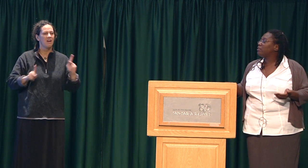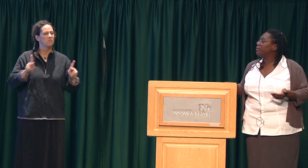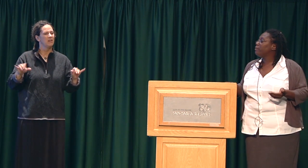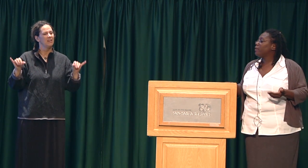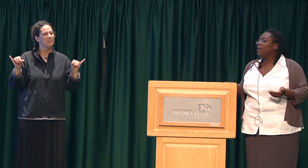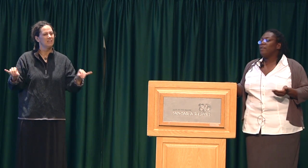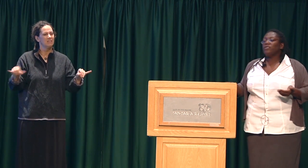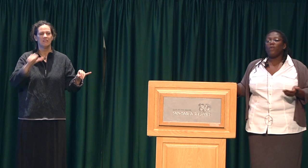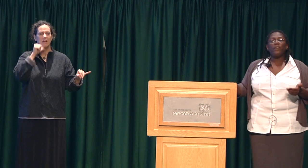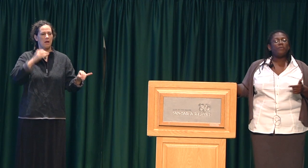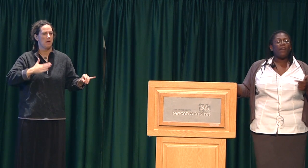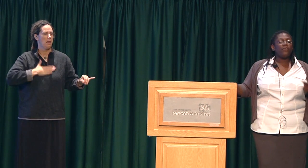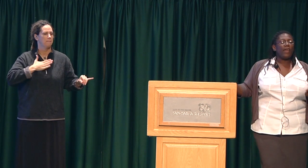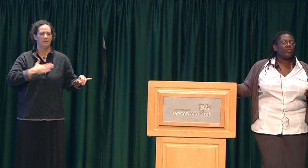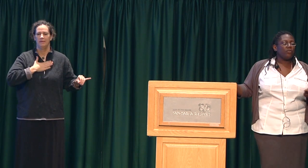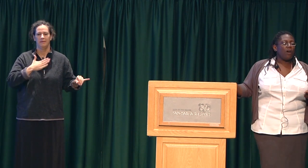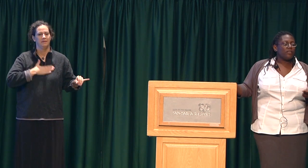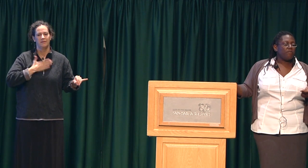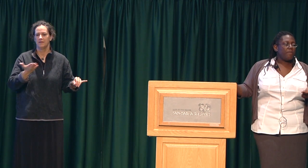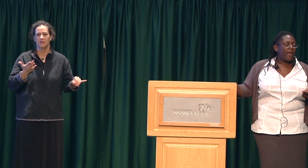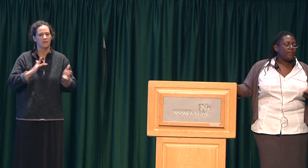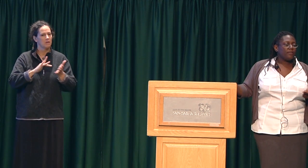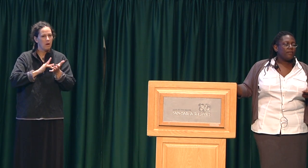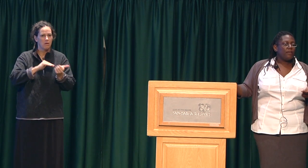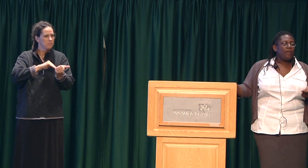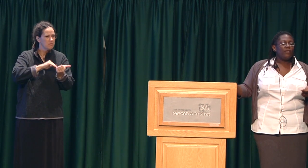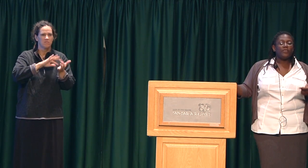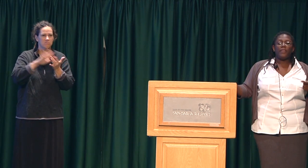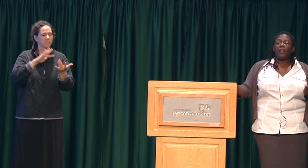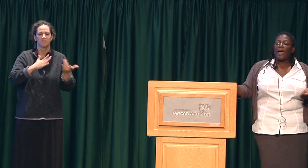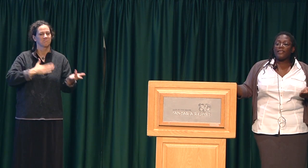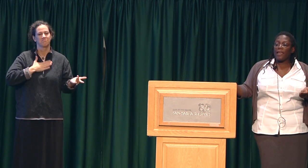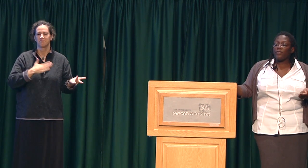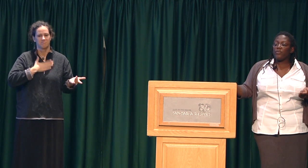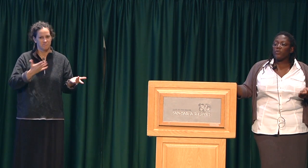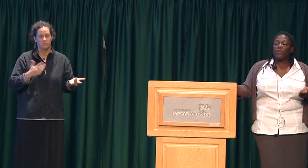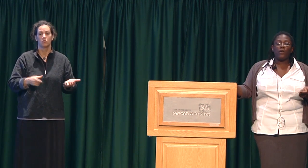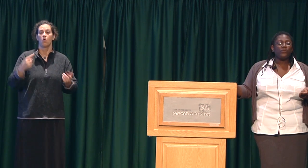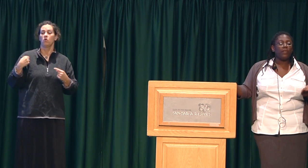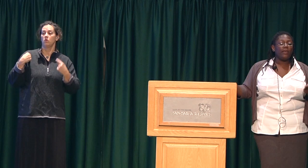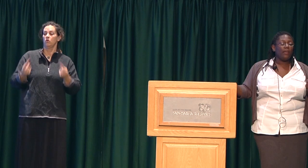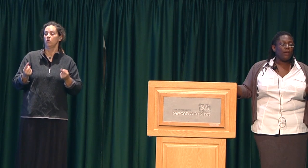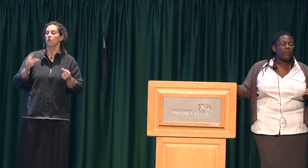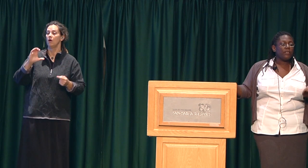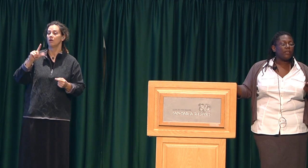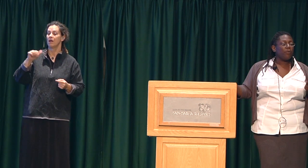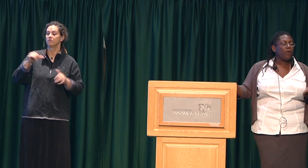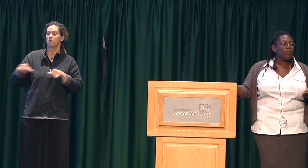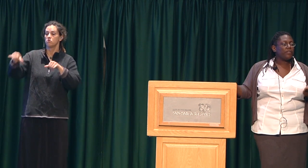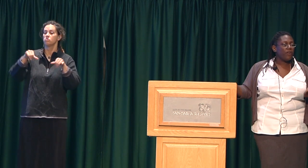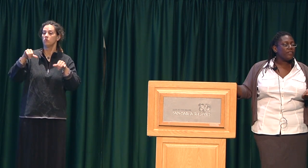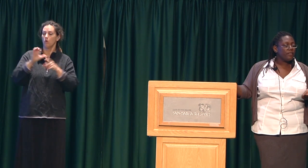situation. So there's been other national laws that have been passed. There's been the class standards, which are culturally and